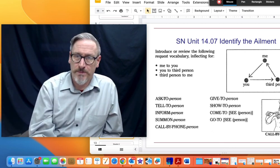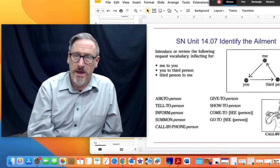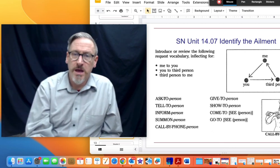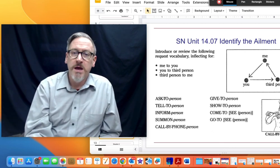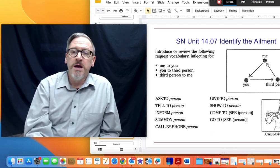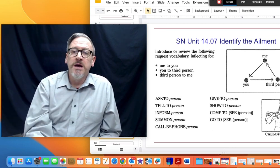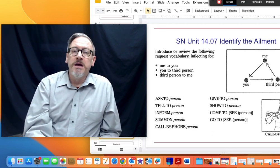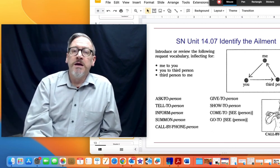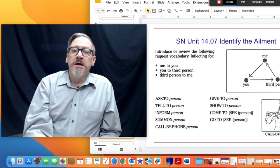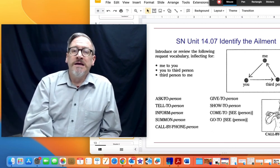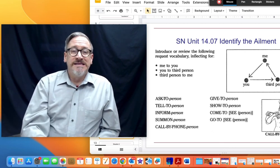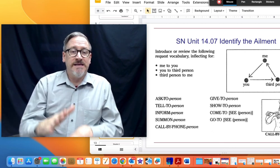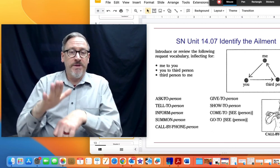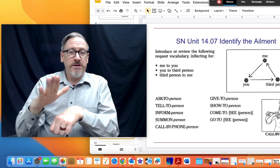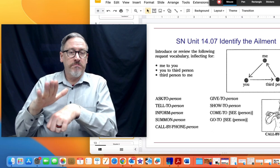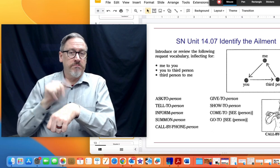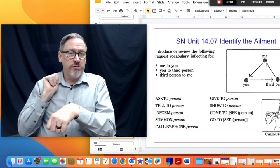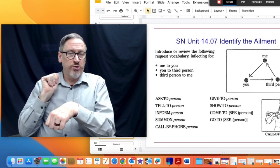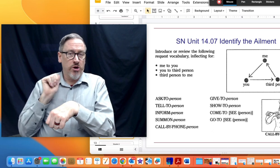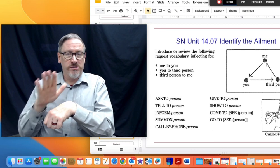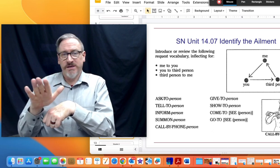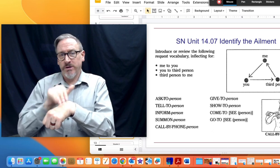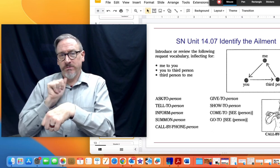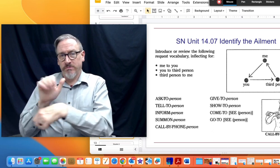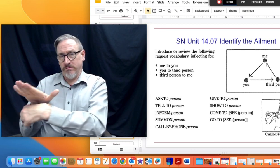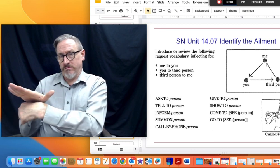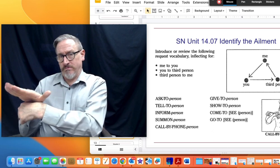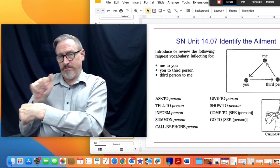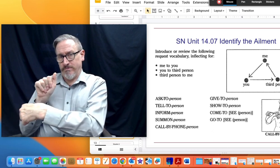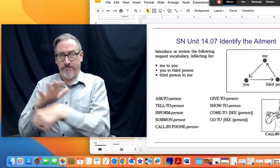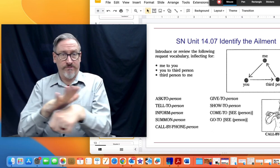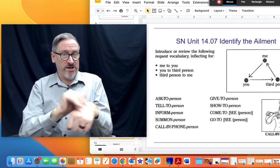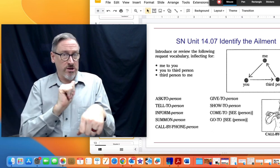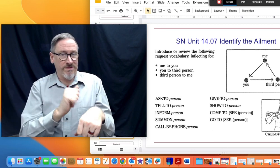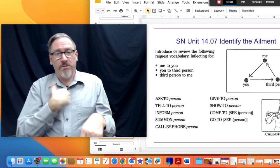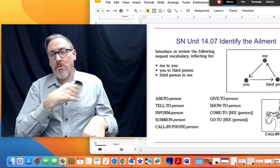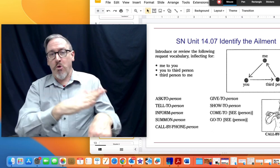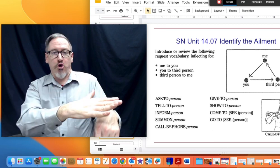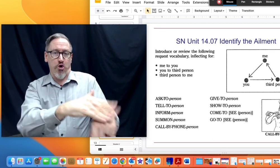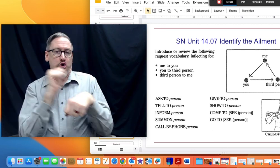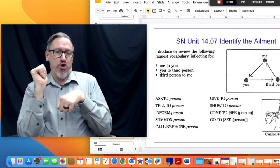on. Summon, to call someone.